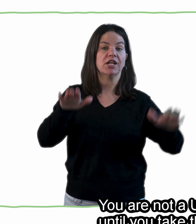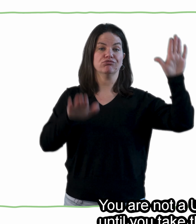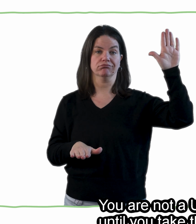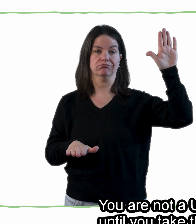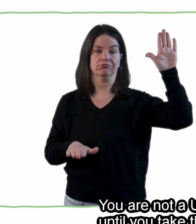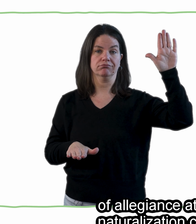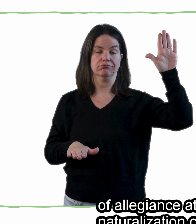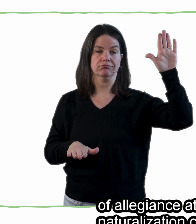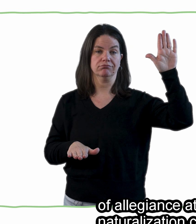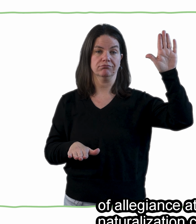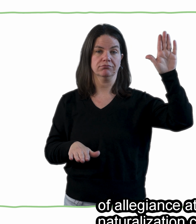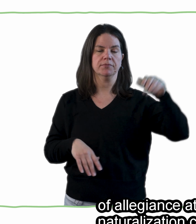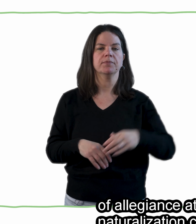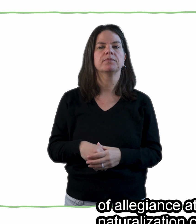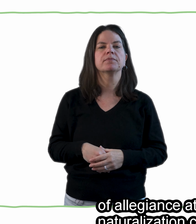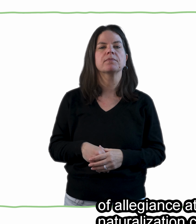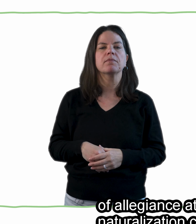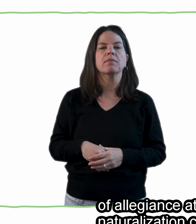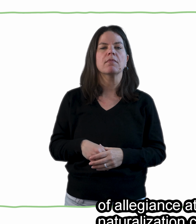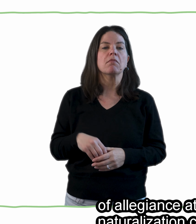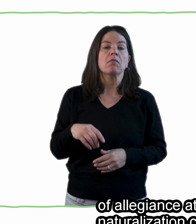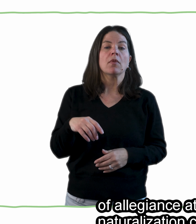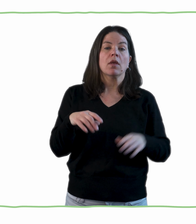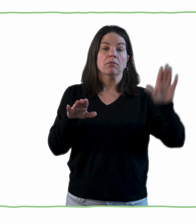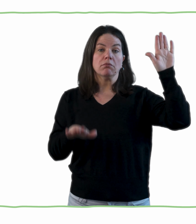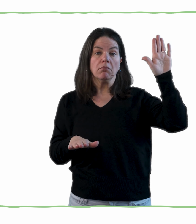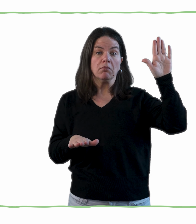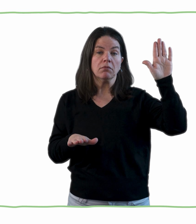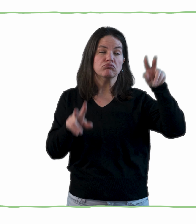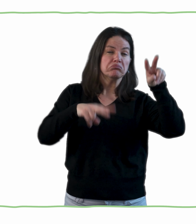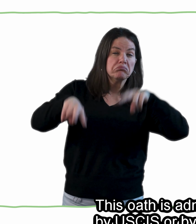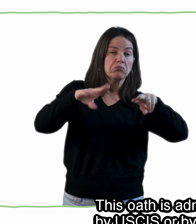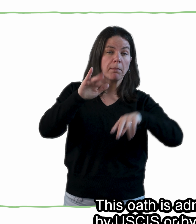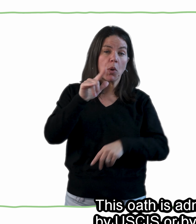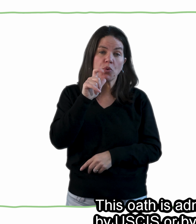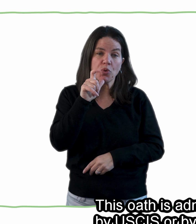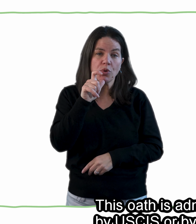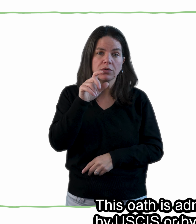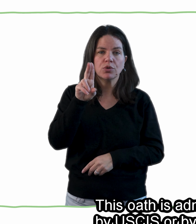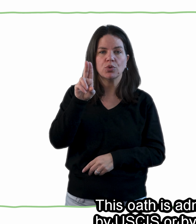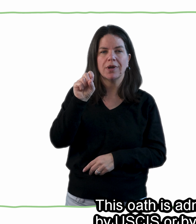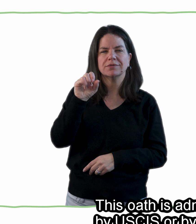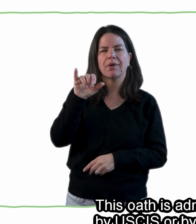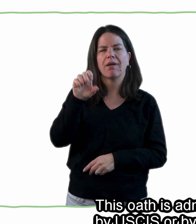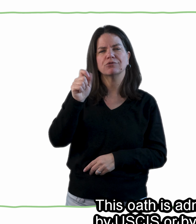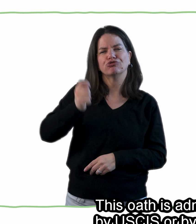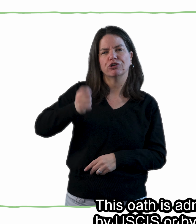the oath of allegiance at a naturalization ceremony. This oath is administered by